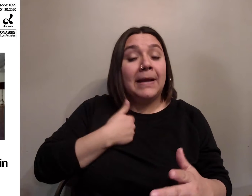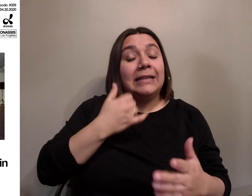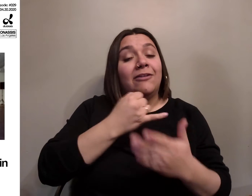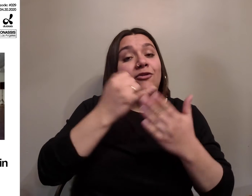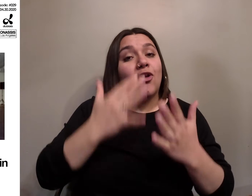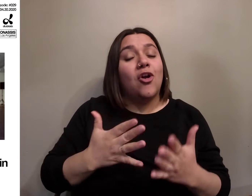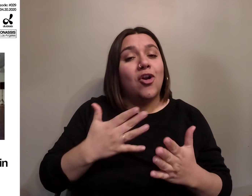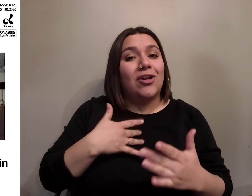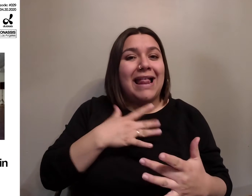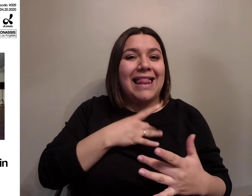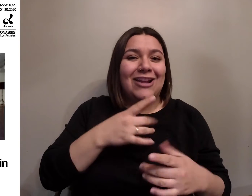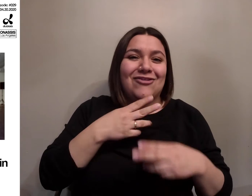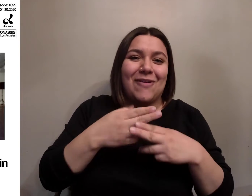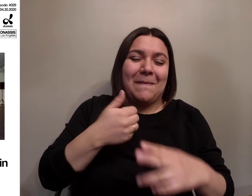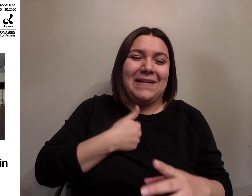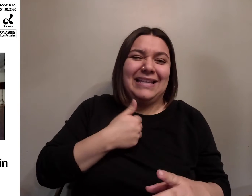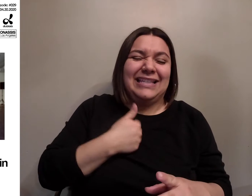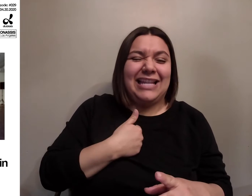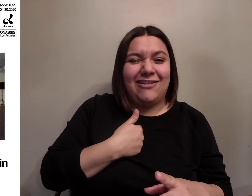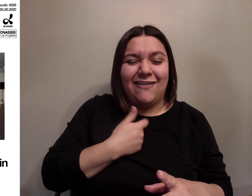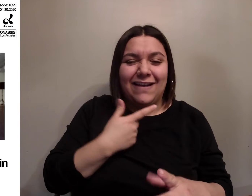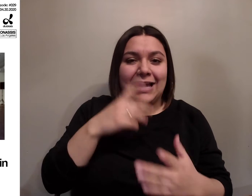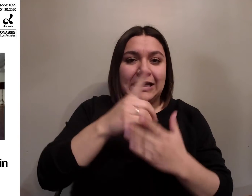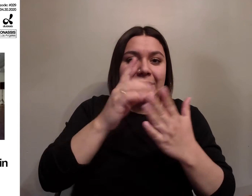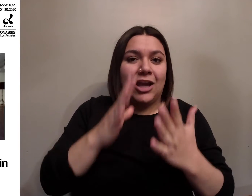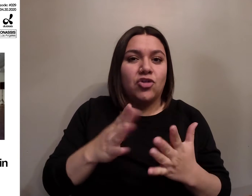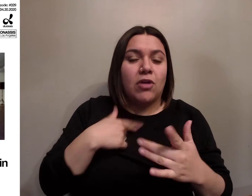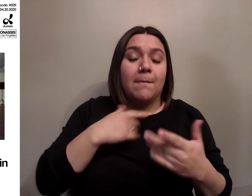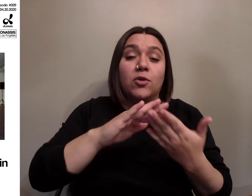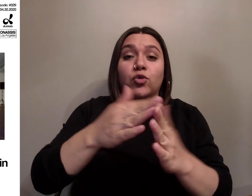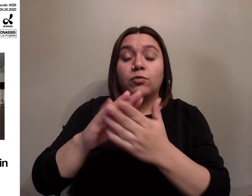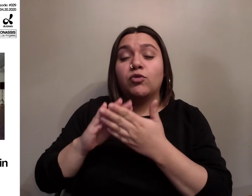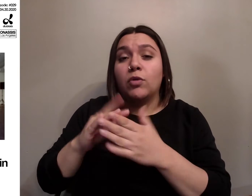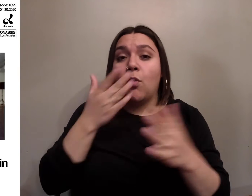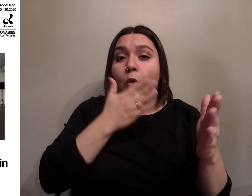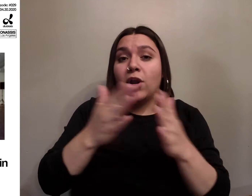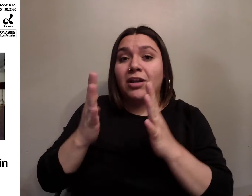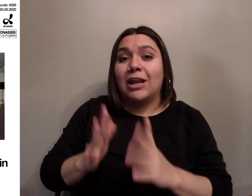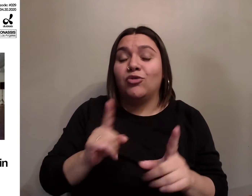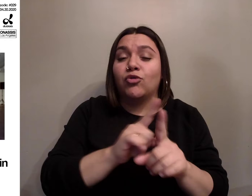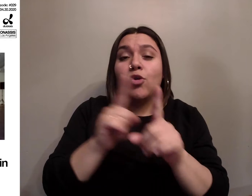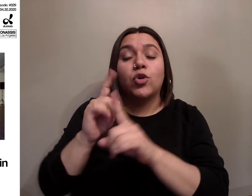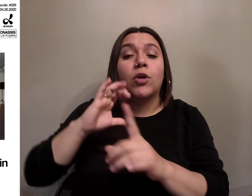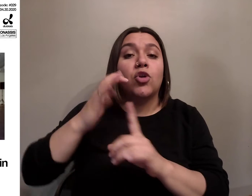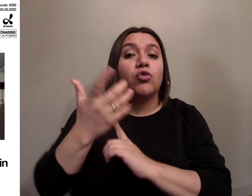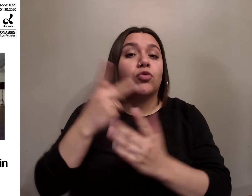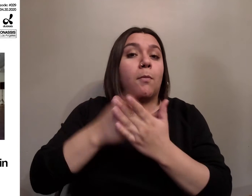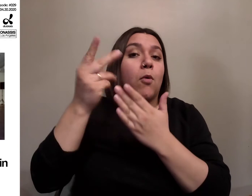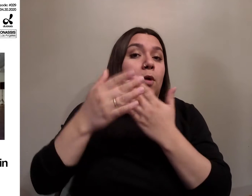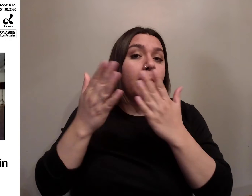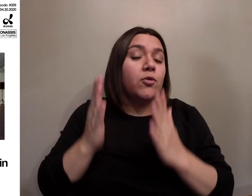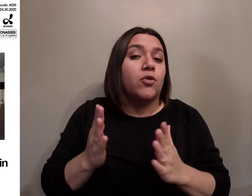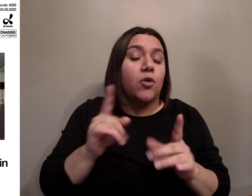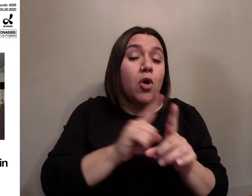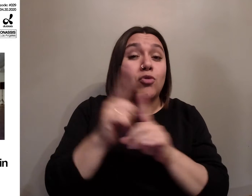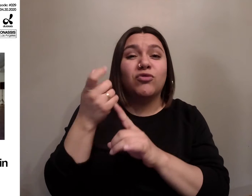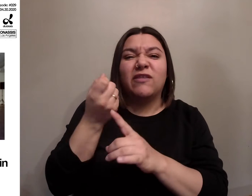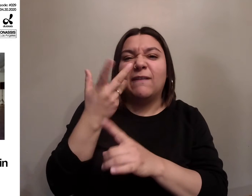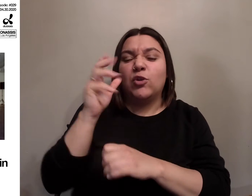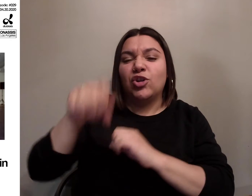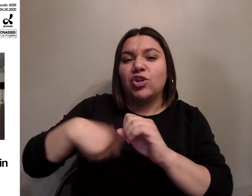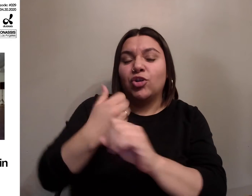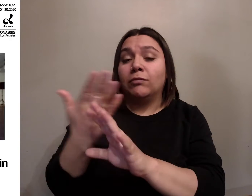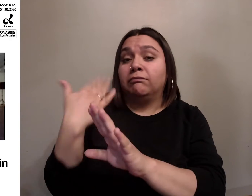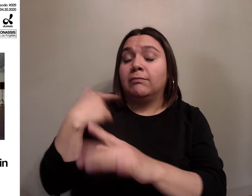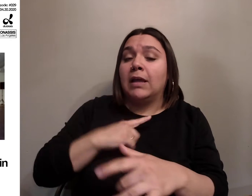to call myself a strategic designer, community organizer, and cultural programmer. And a few years ago,